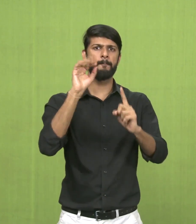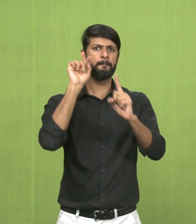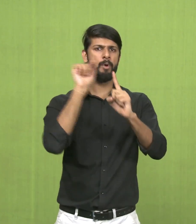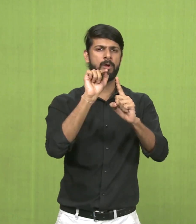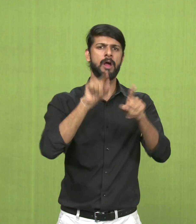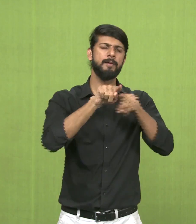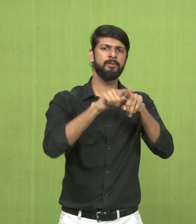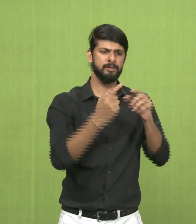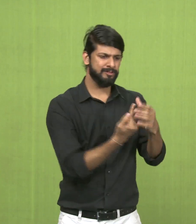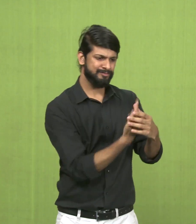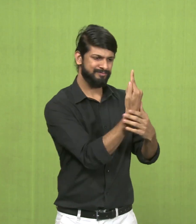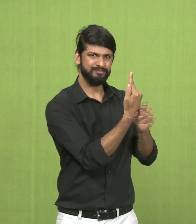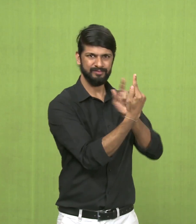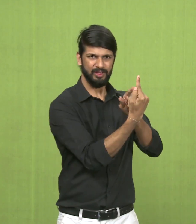these ideas, facts.